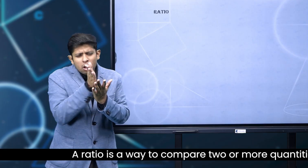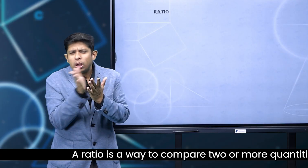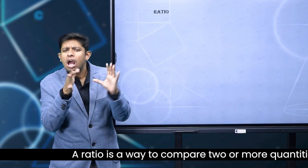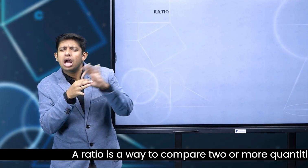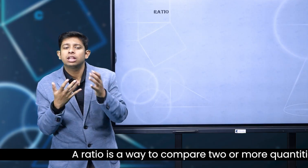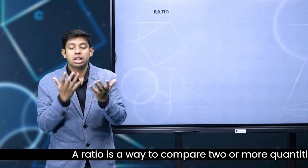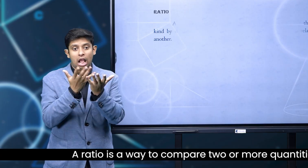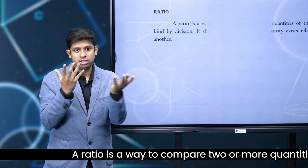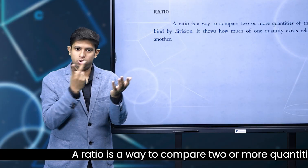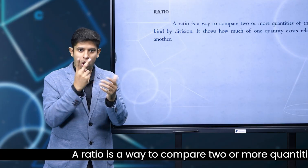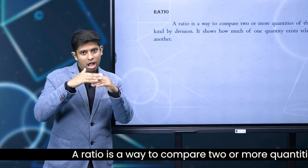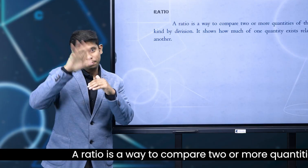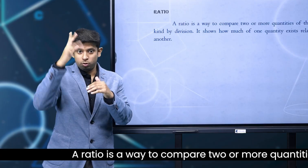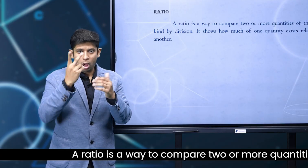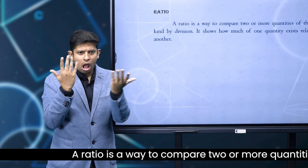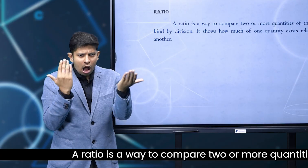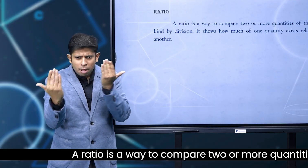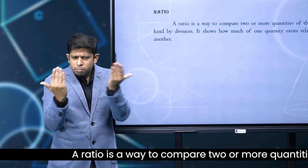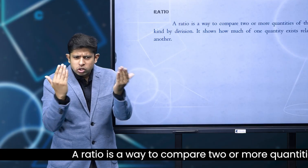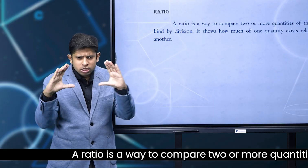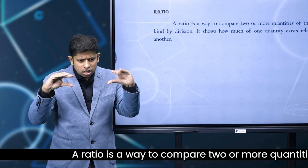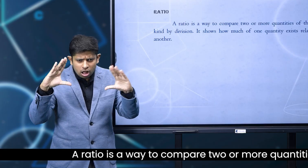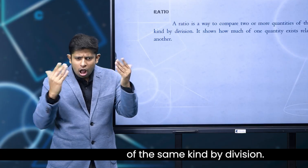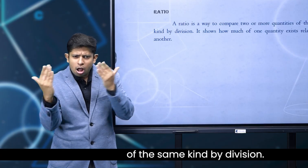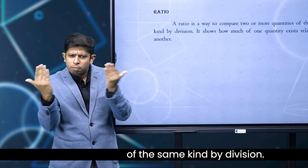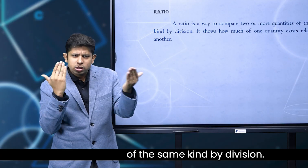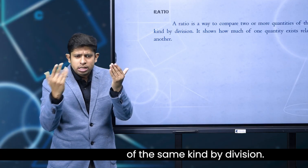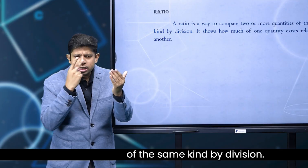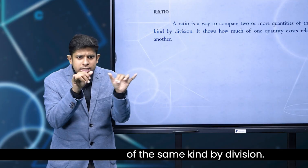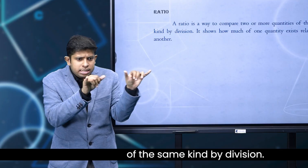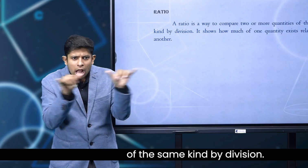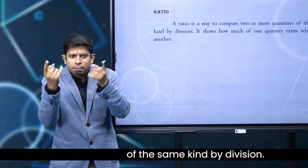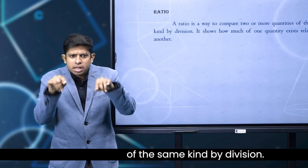A ratio is a way to compare two or more quantities of the same kind by division.